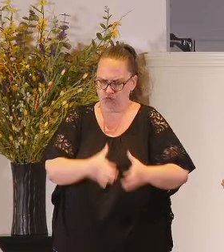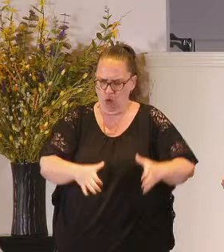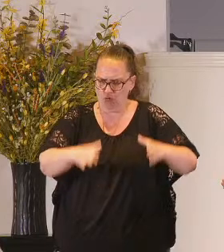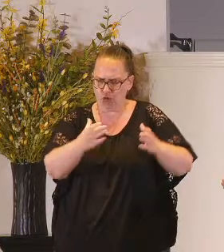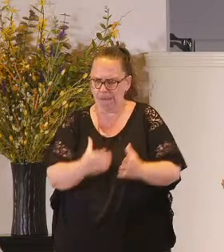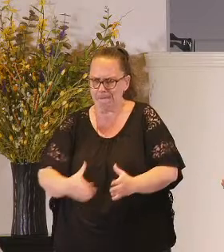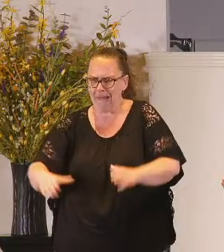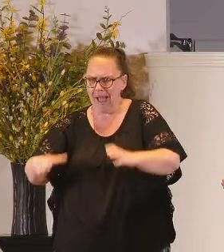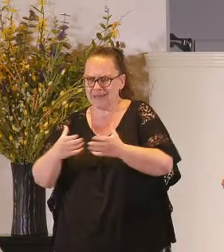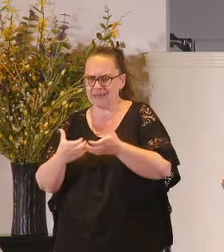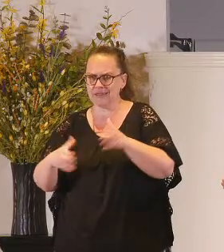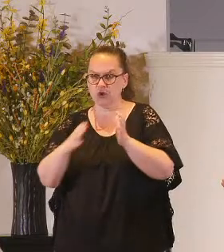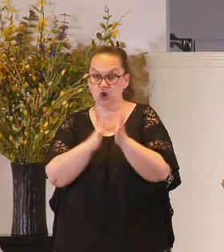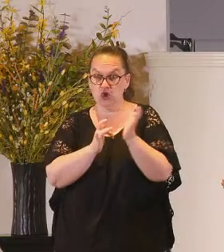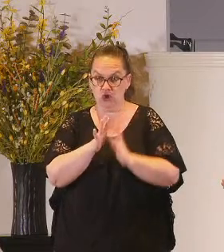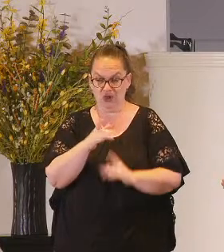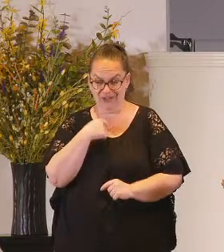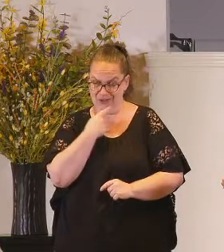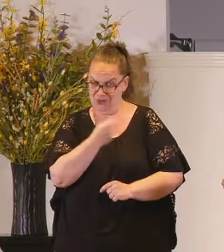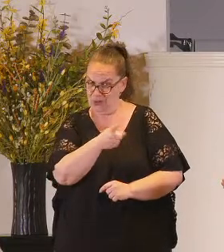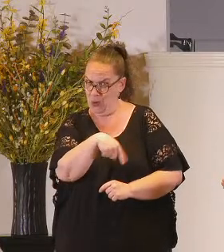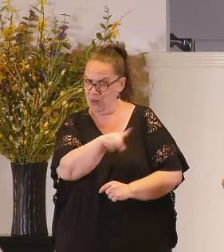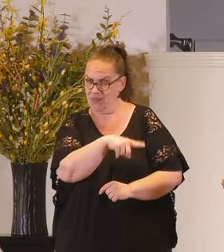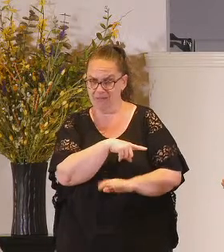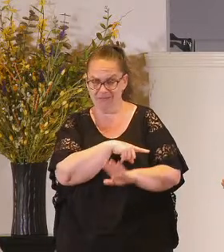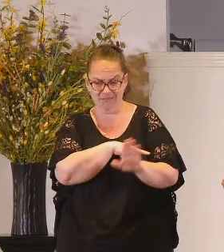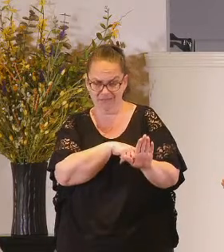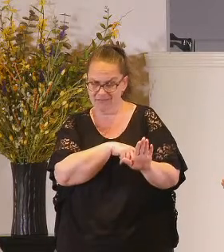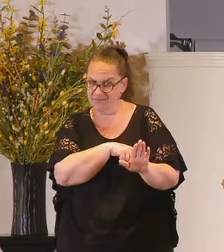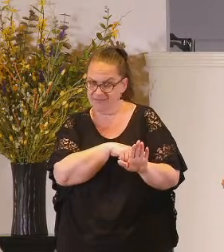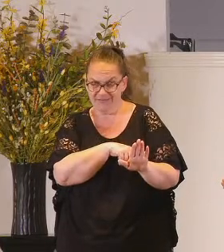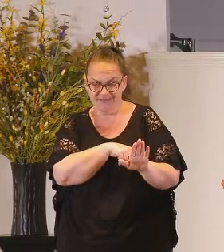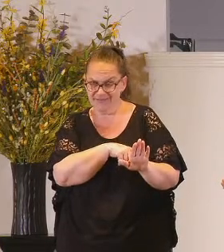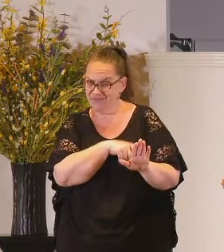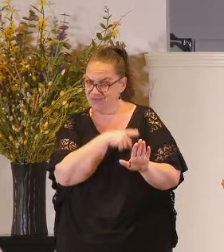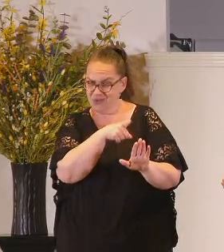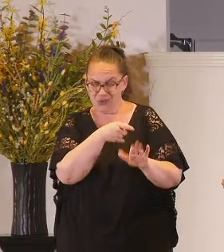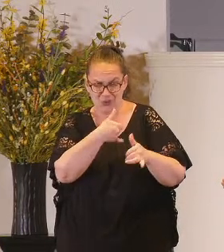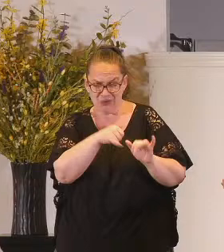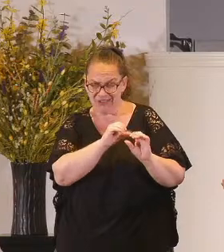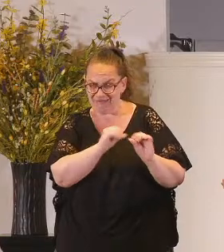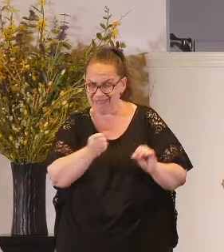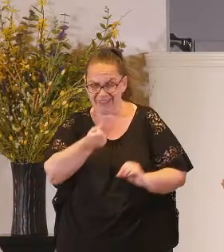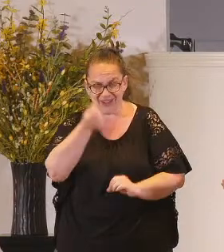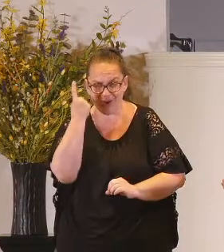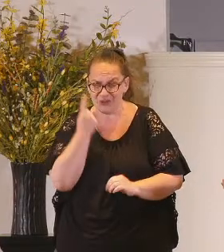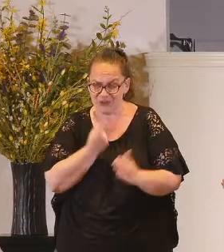And Jesus said to them, do you not yet understand?